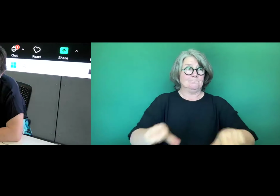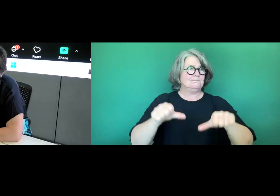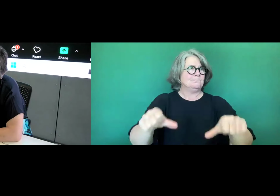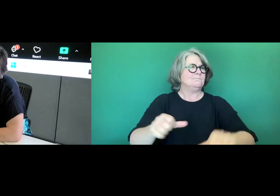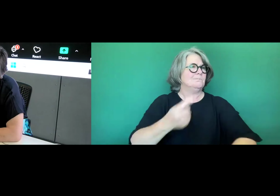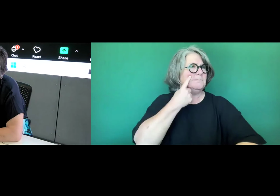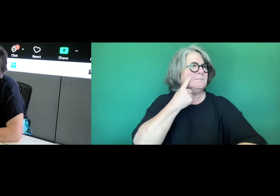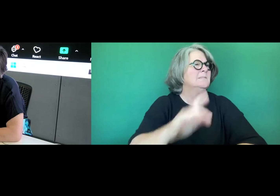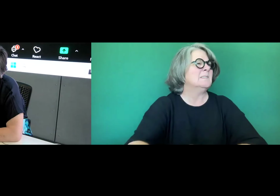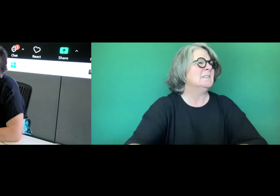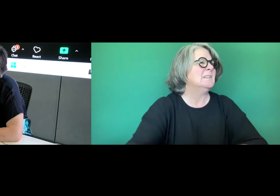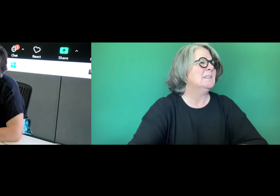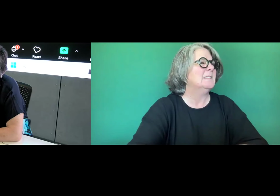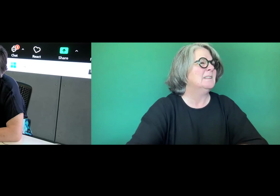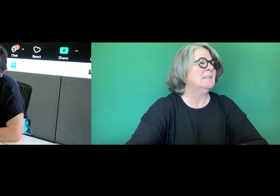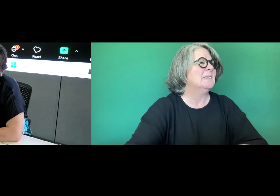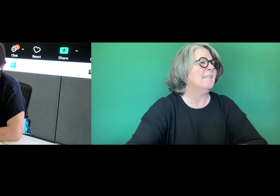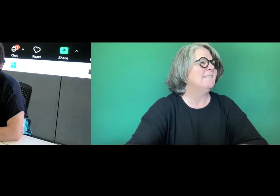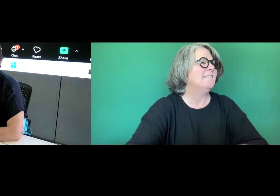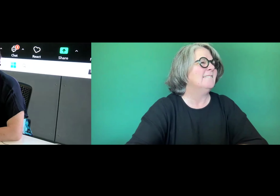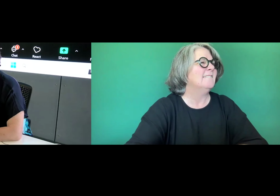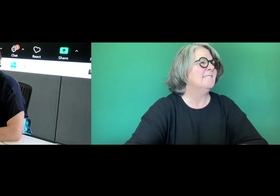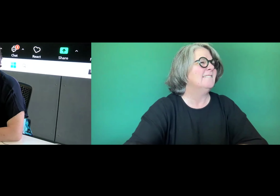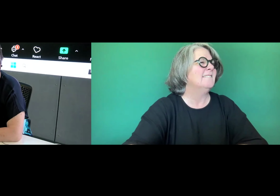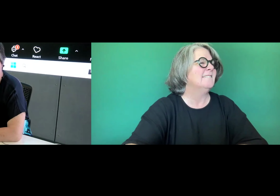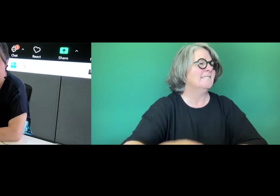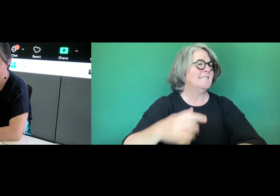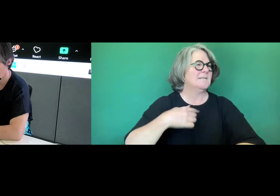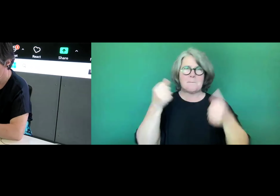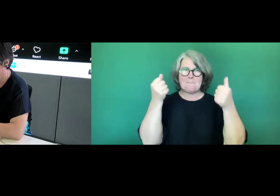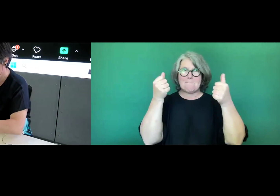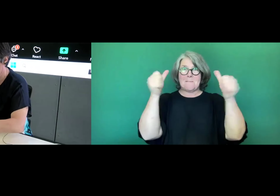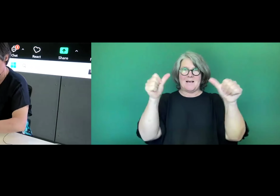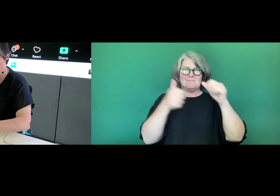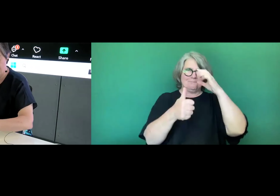If I can get my power bank to work, of course. Yes. Okay.